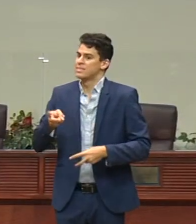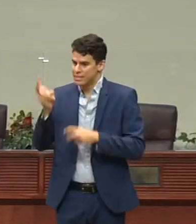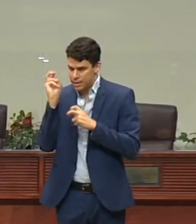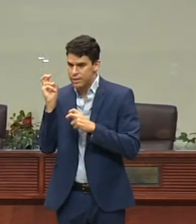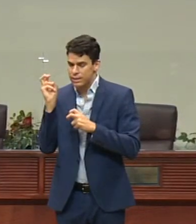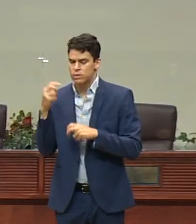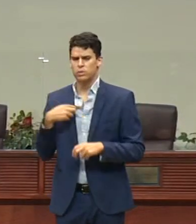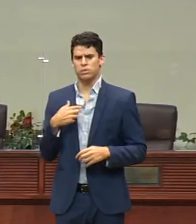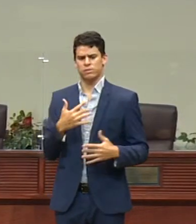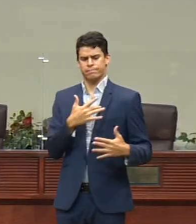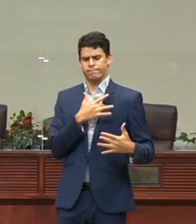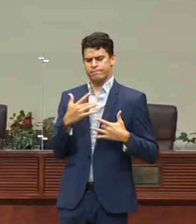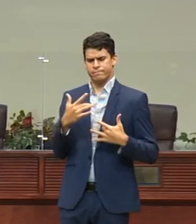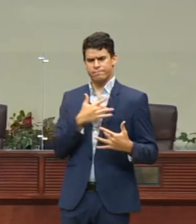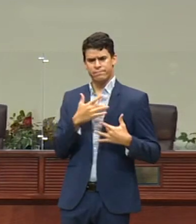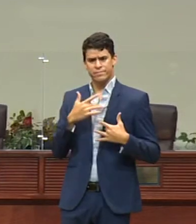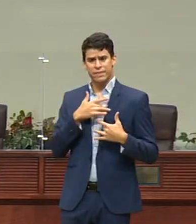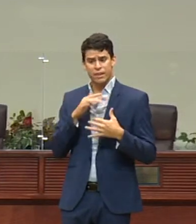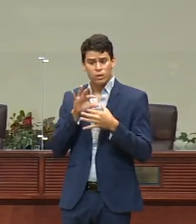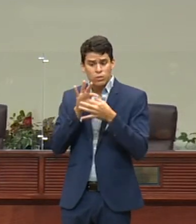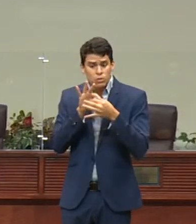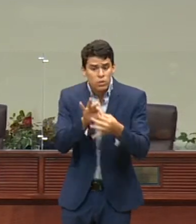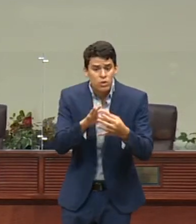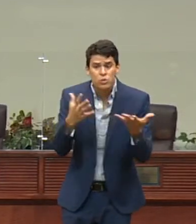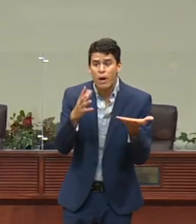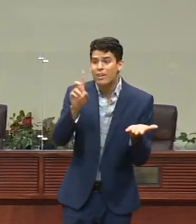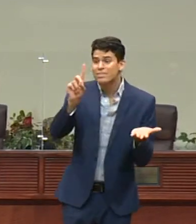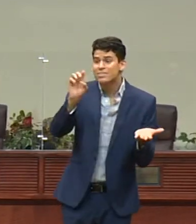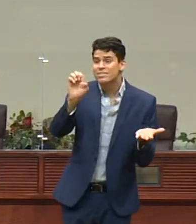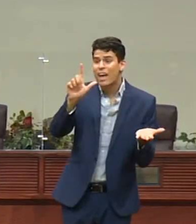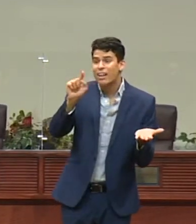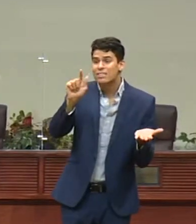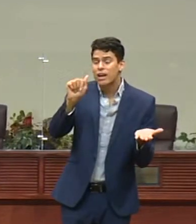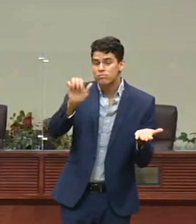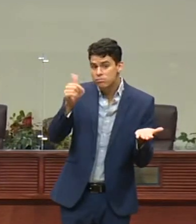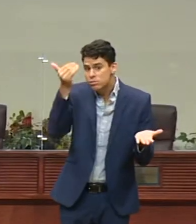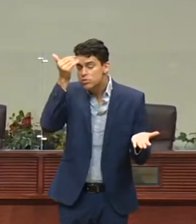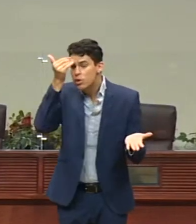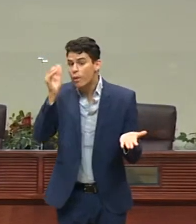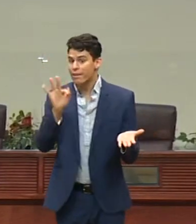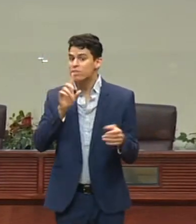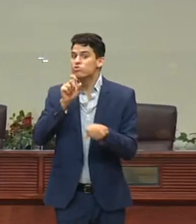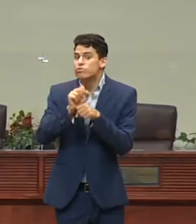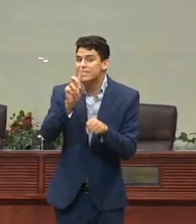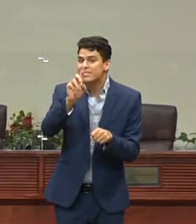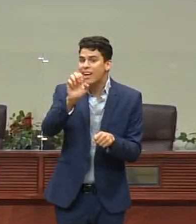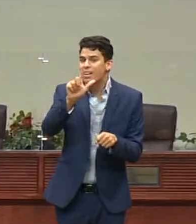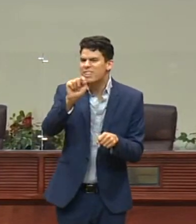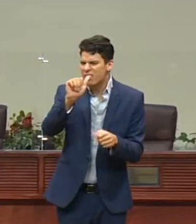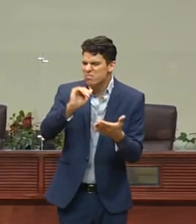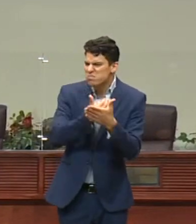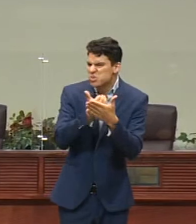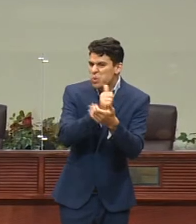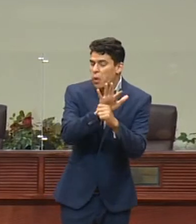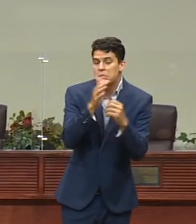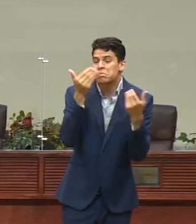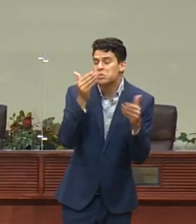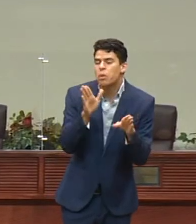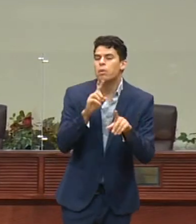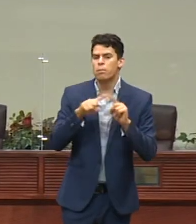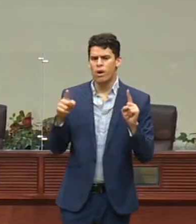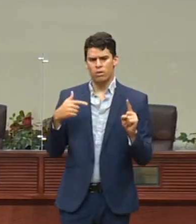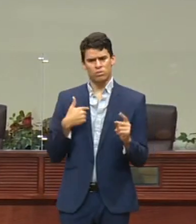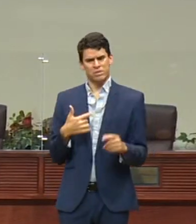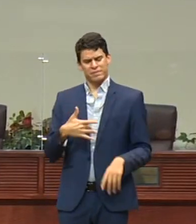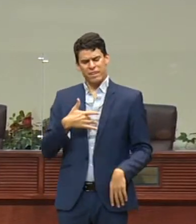discussing whether this may be related to the Delta variant. We don't know that yet, but we feel really obliged to share this with the community